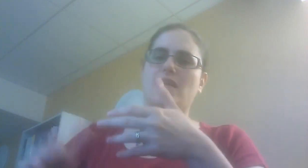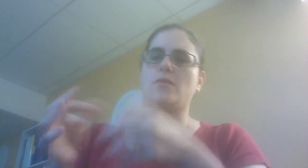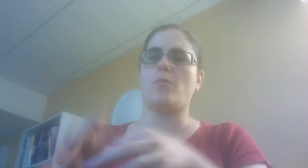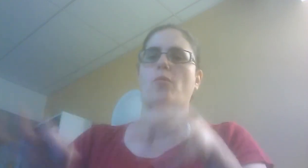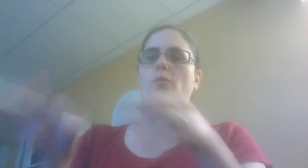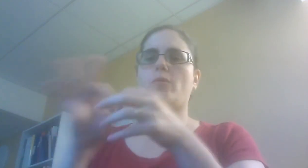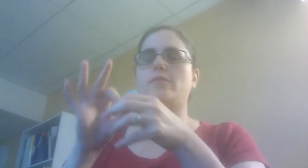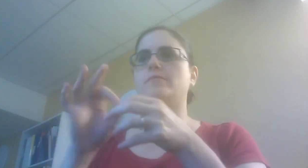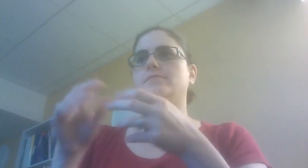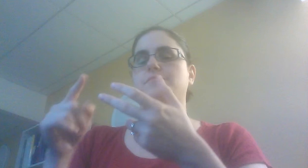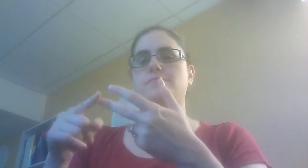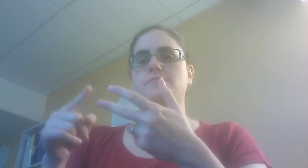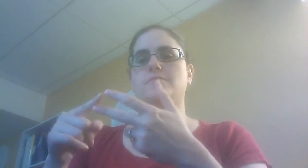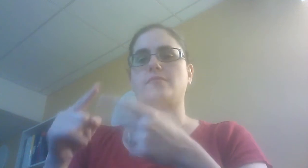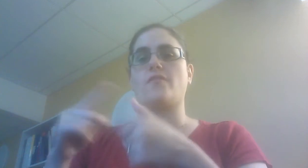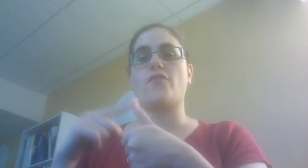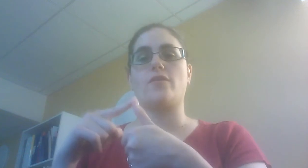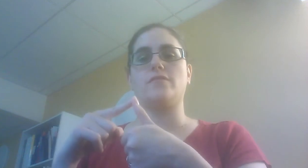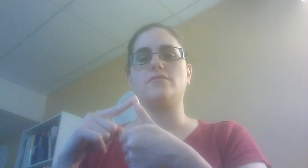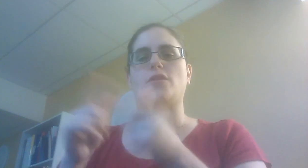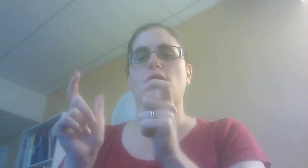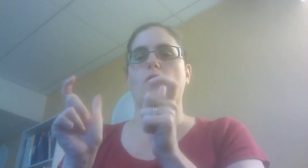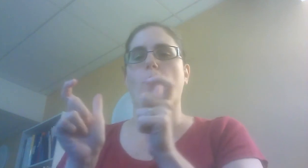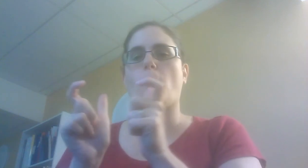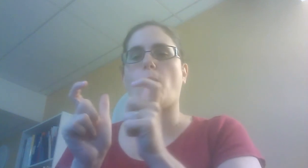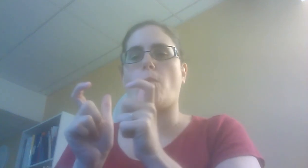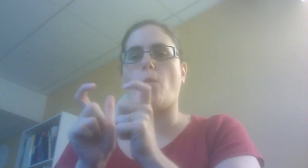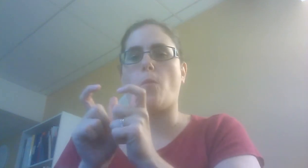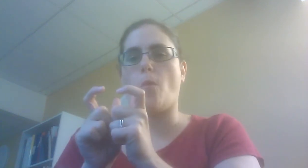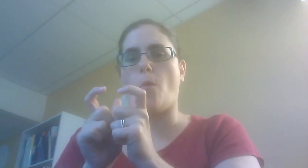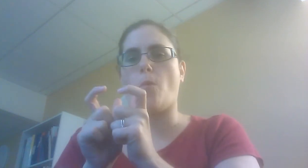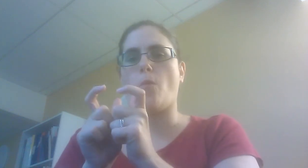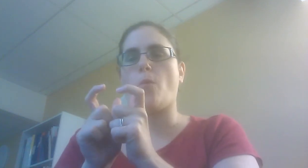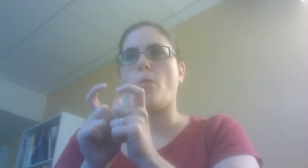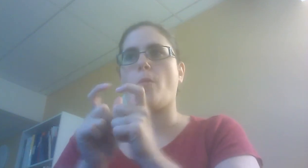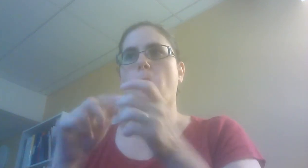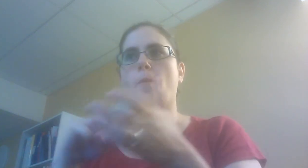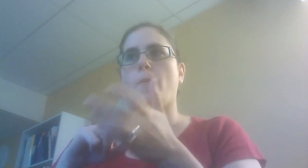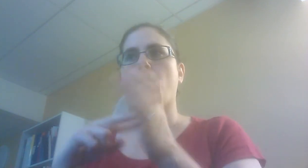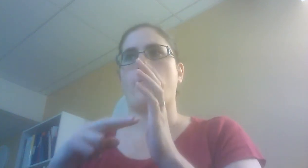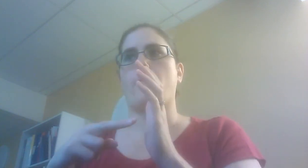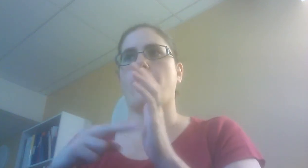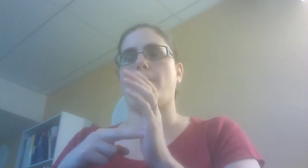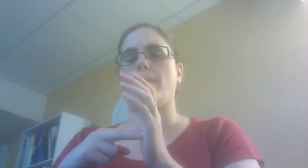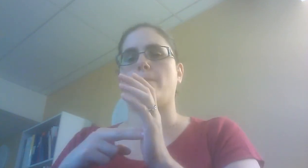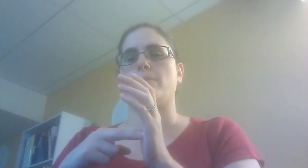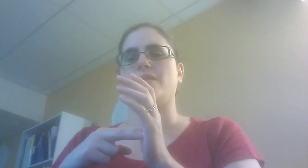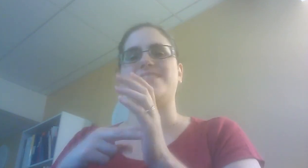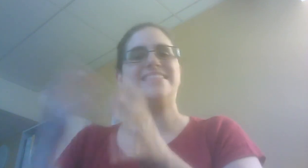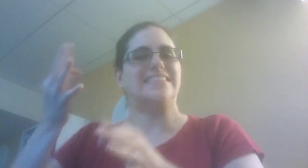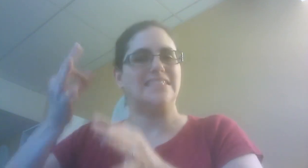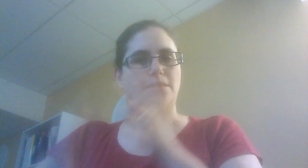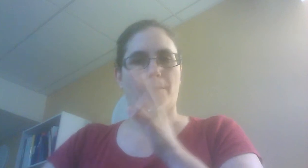is they are small. If they are small, it means they have to be relatively simple. And